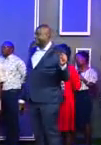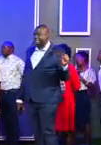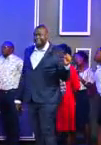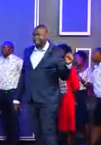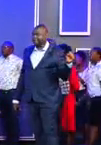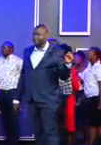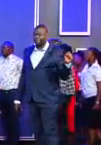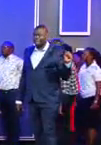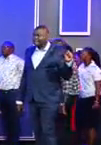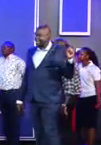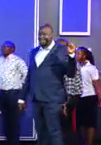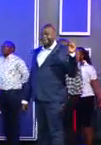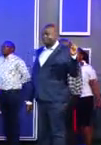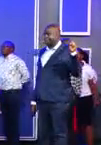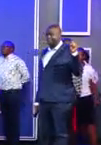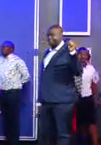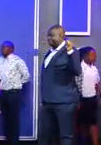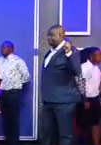gwa mama